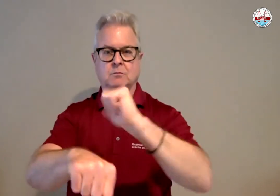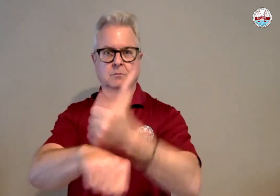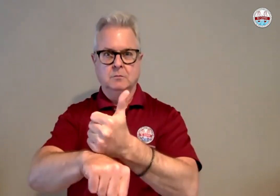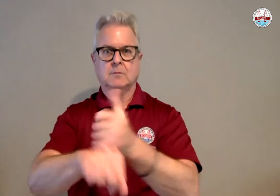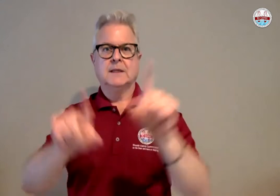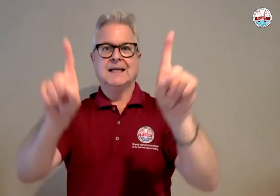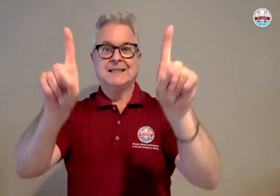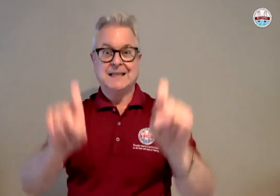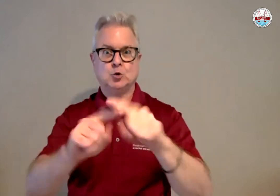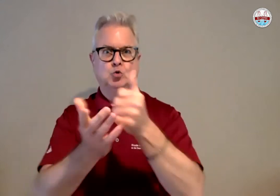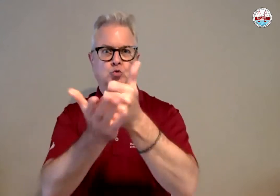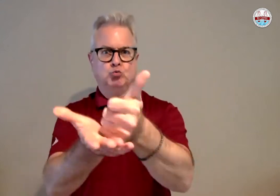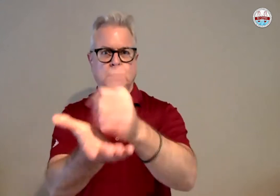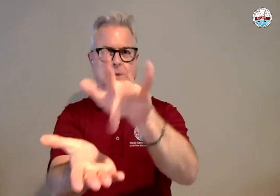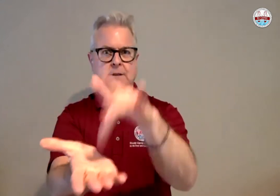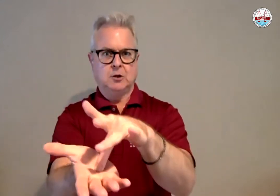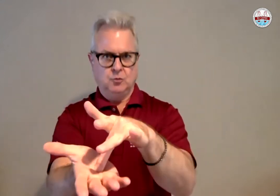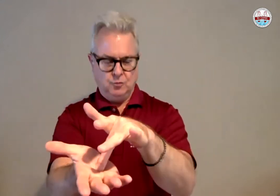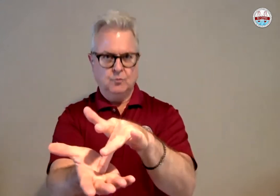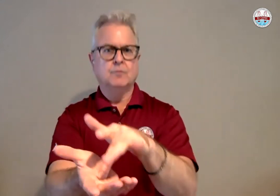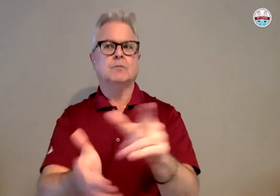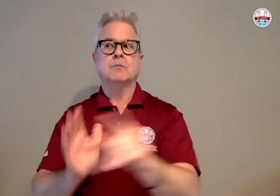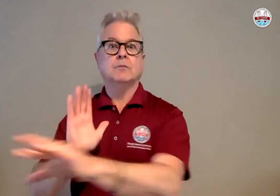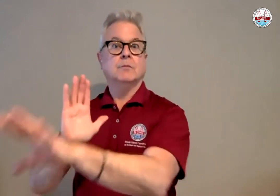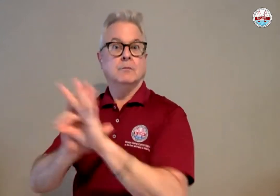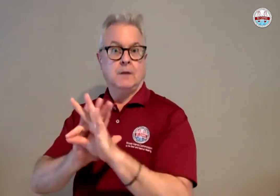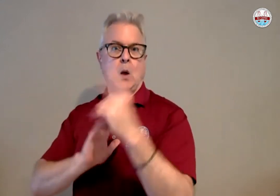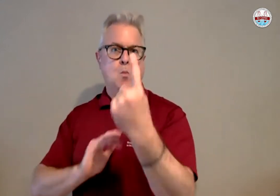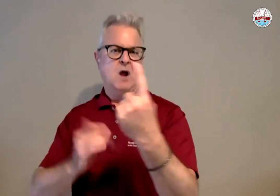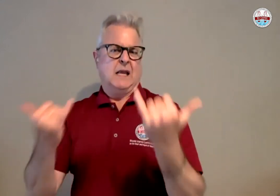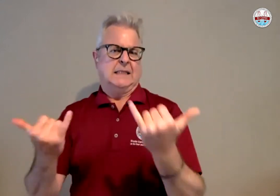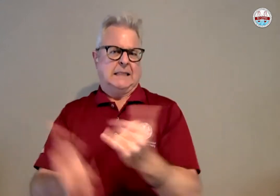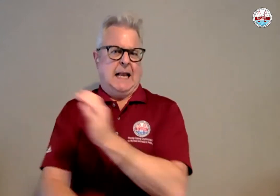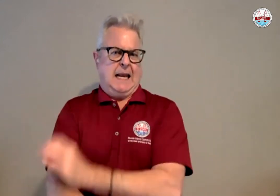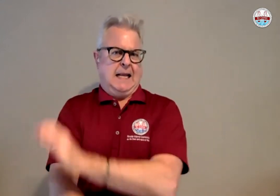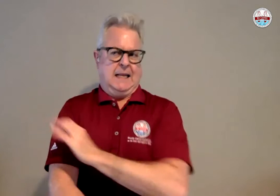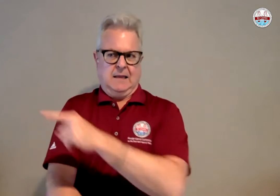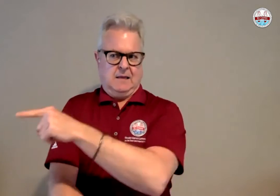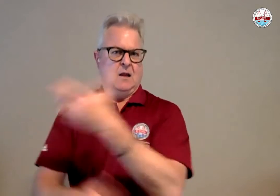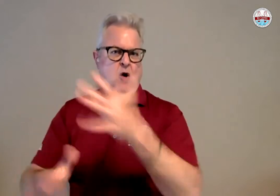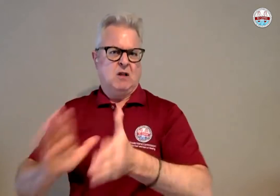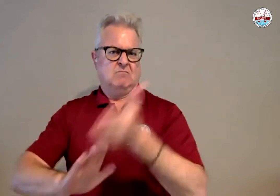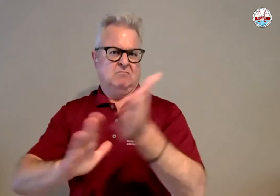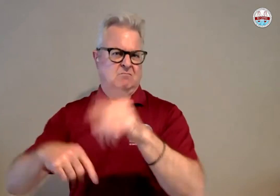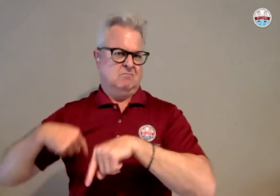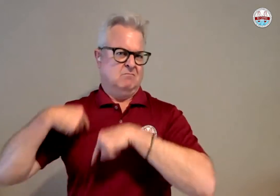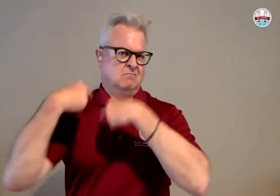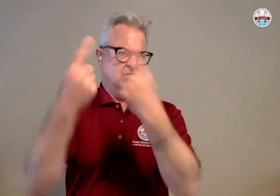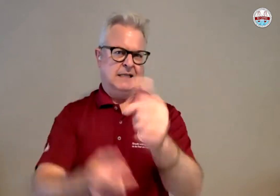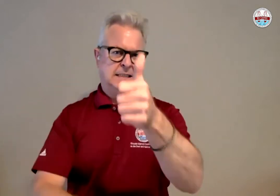first US city in the United States to go with the program for the Test to Treat Center. The clinic that was